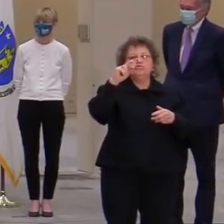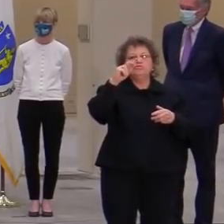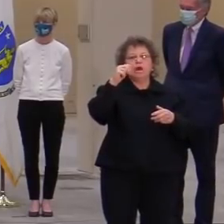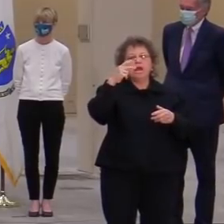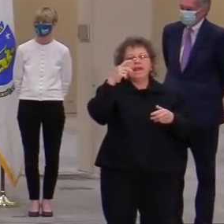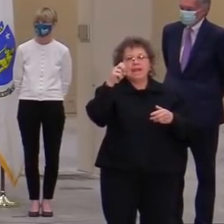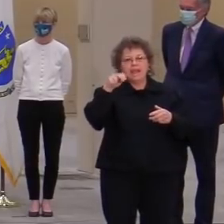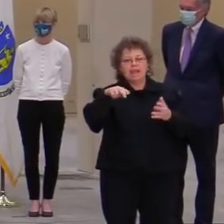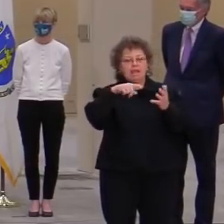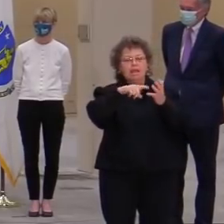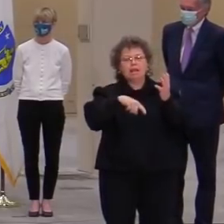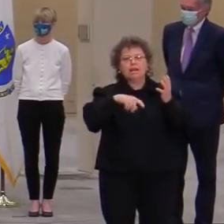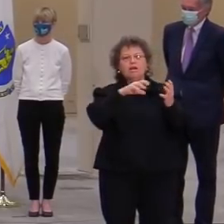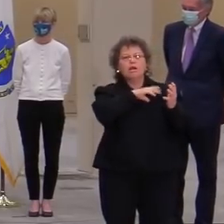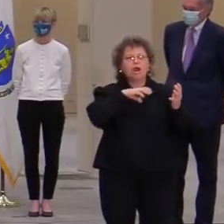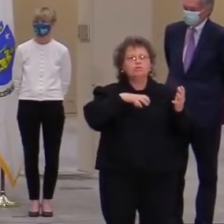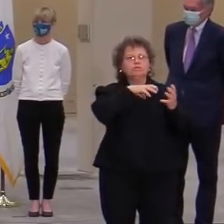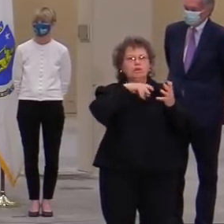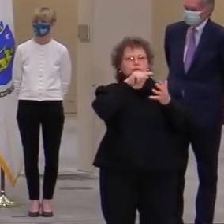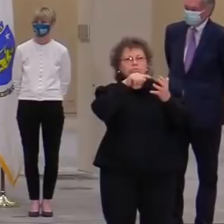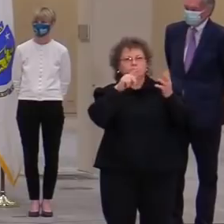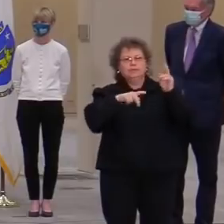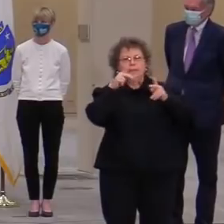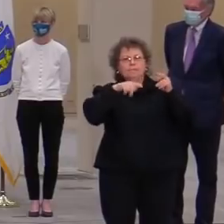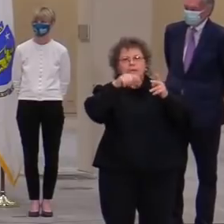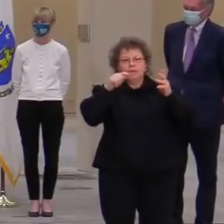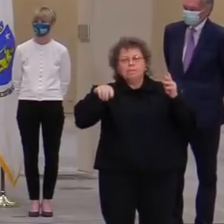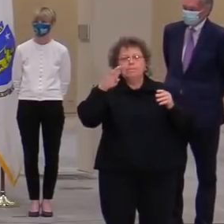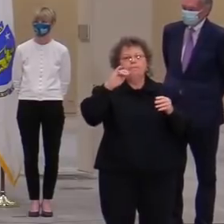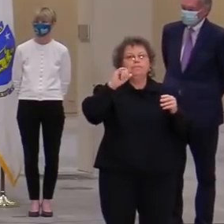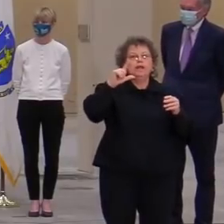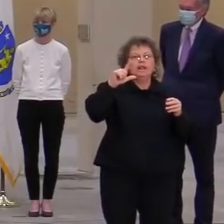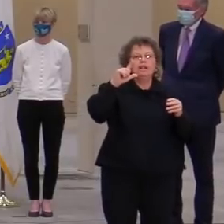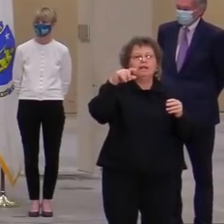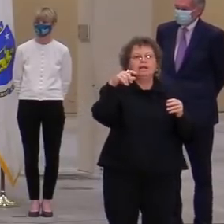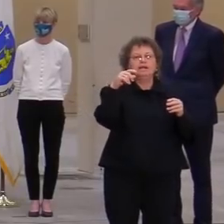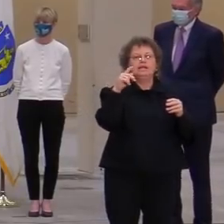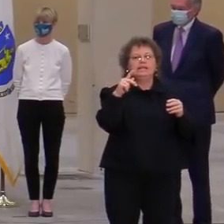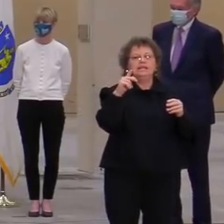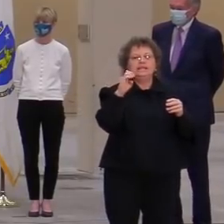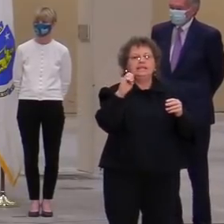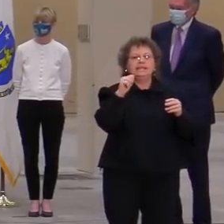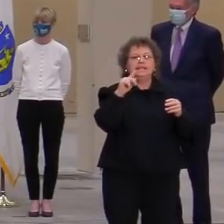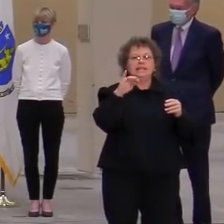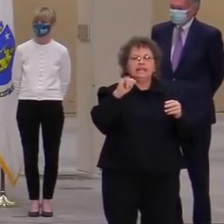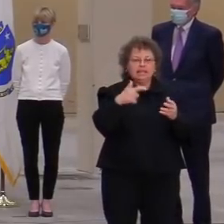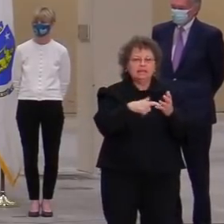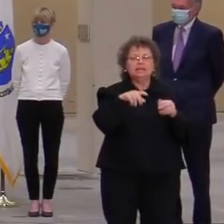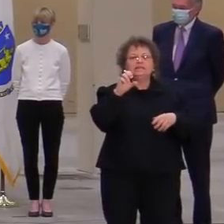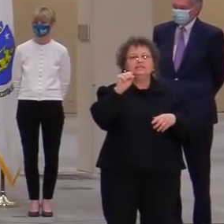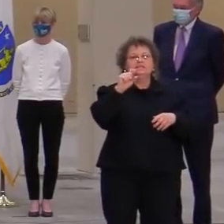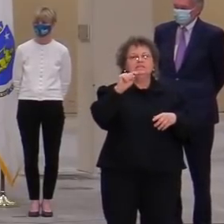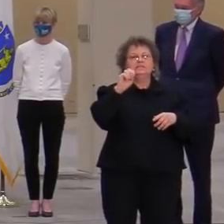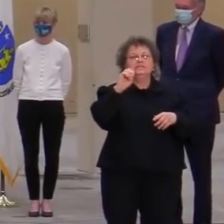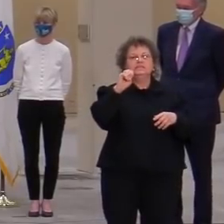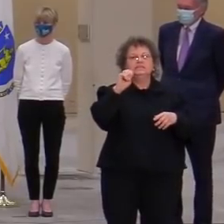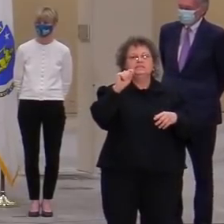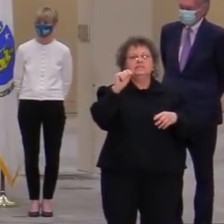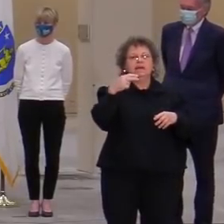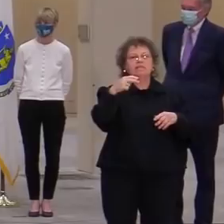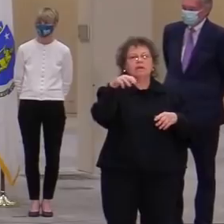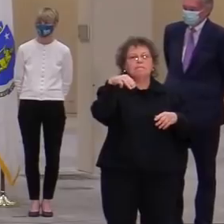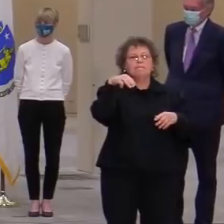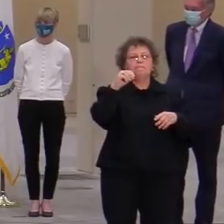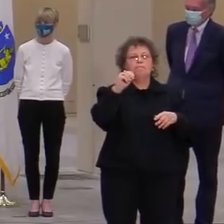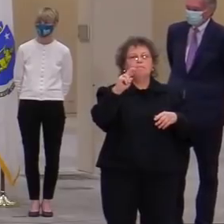Jake Auchincloss, and also Bill Keating and Seth Moulton. It was a team effort,